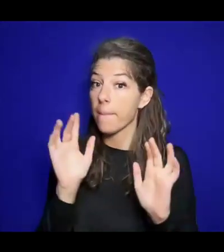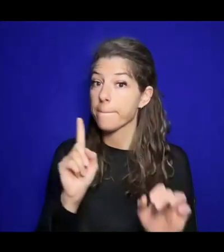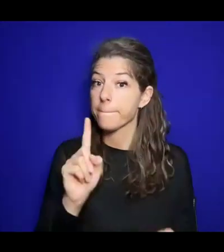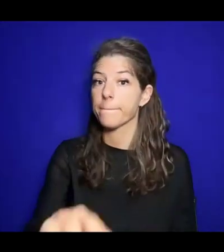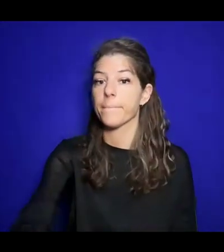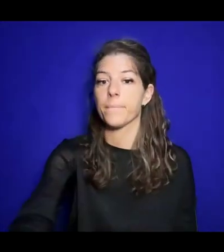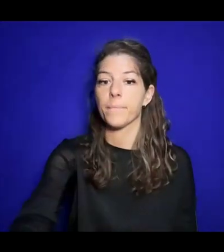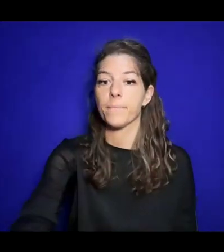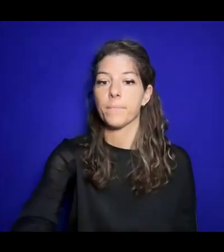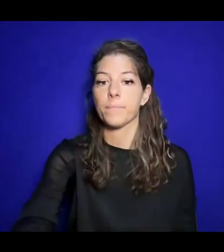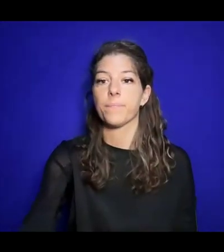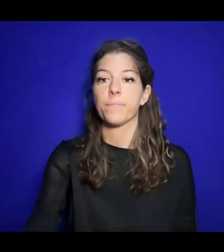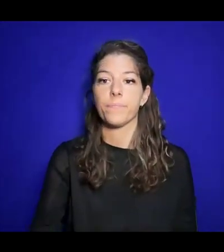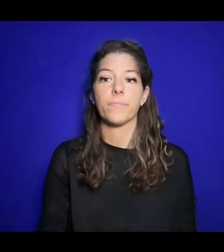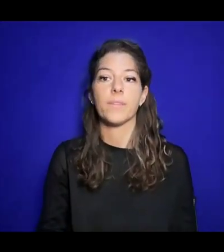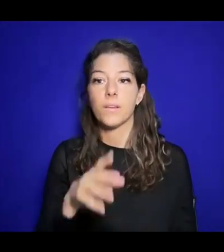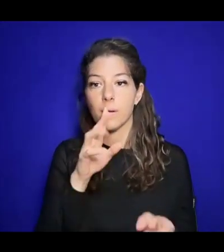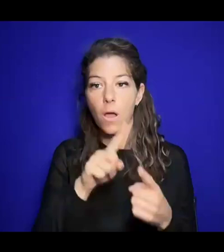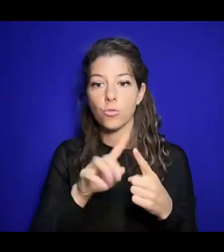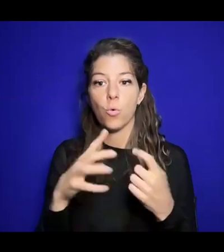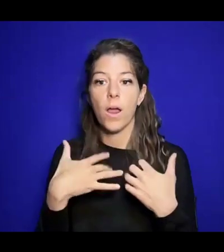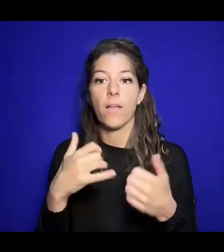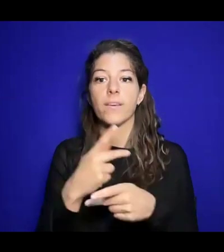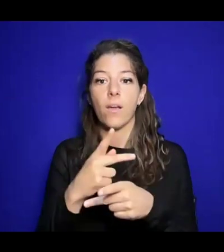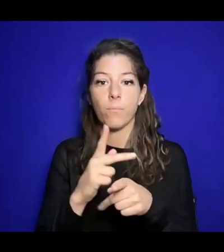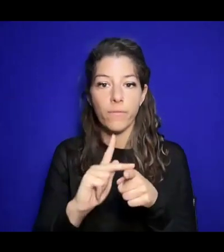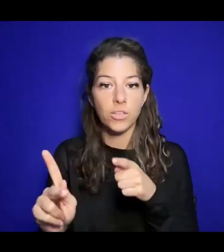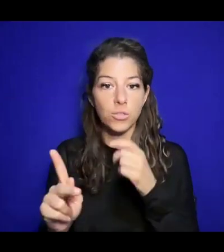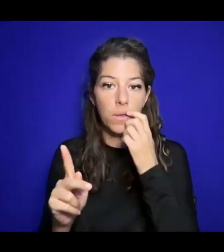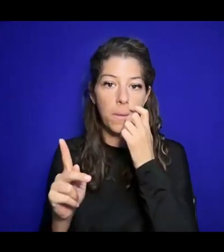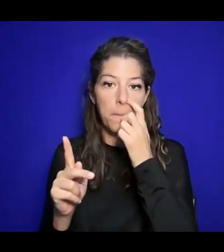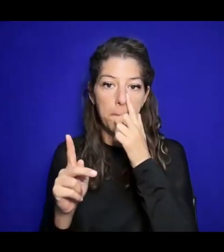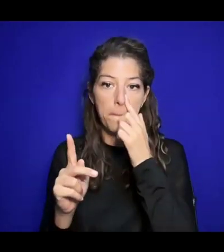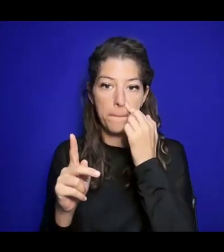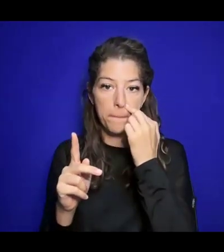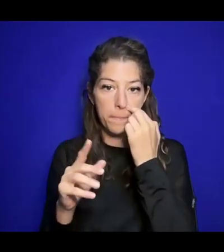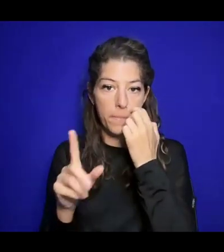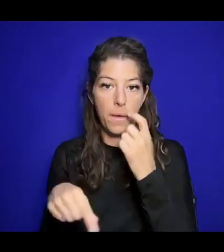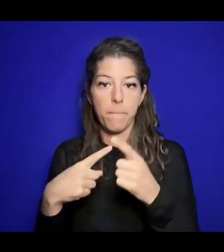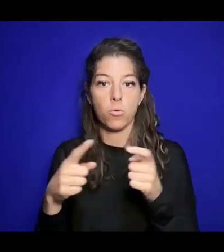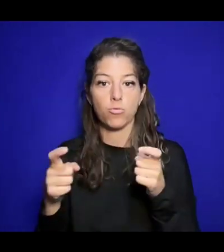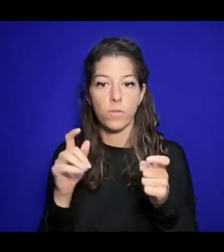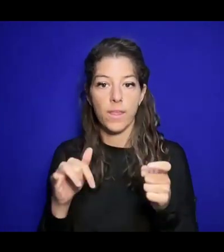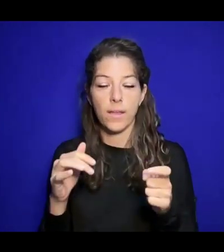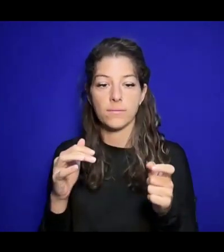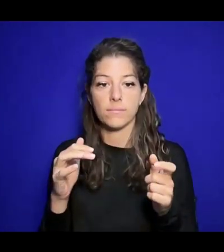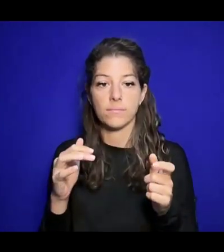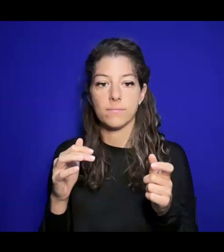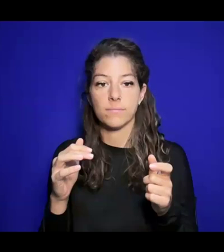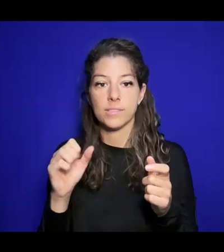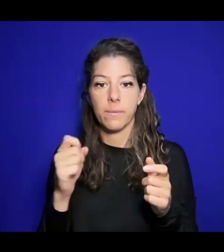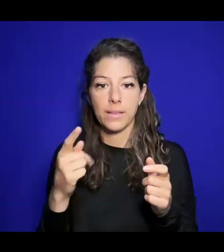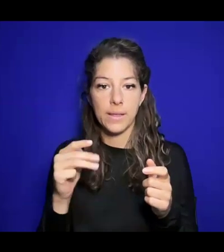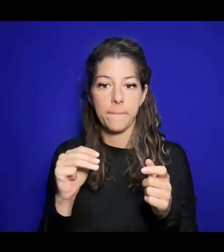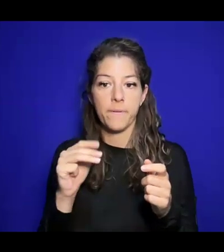the device. Talk to your healthcare professional about controlling the spasms, figure out the best